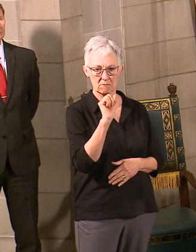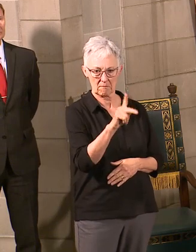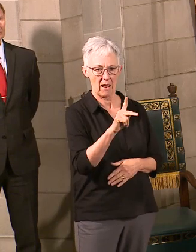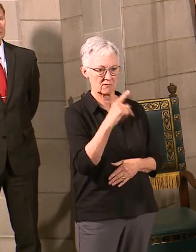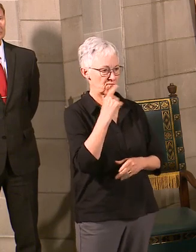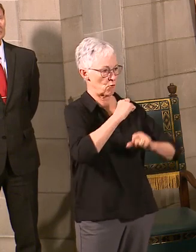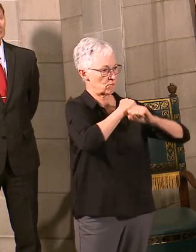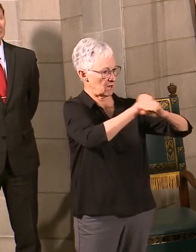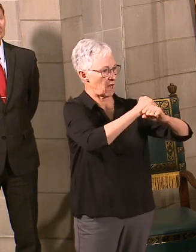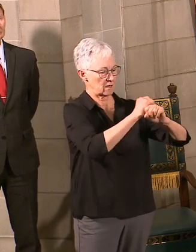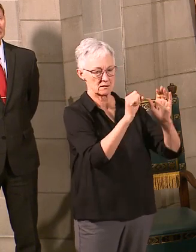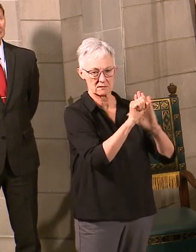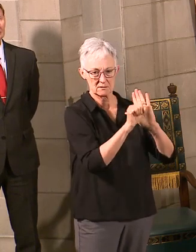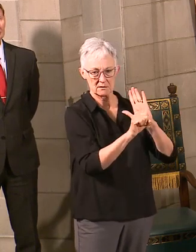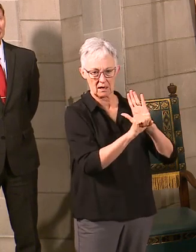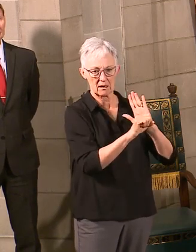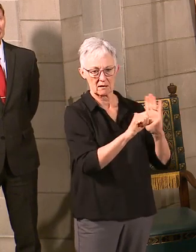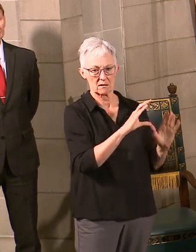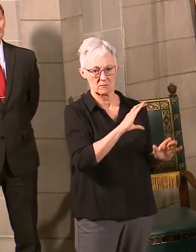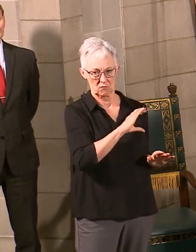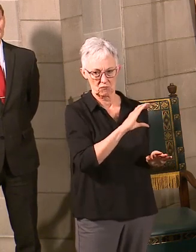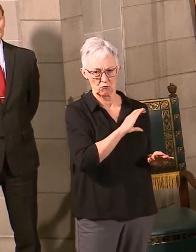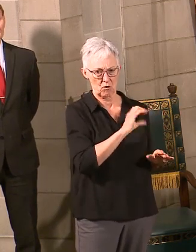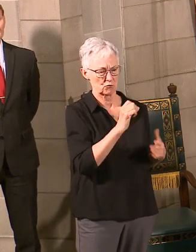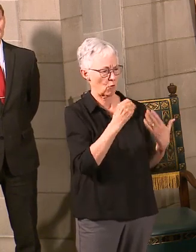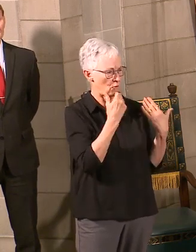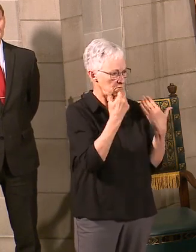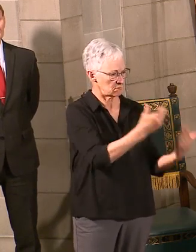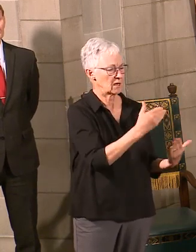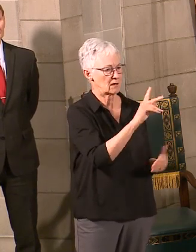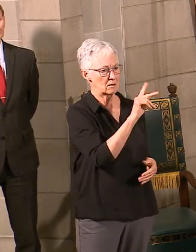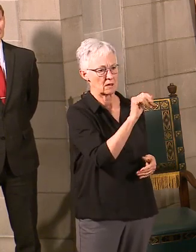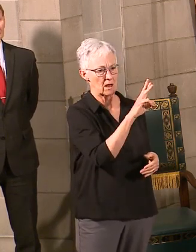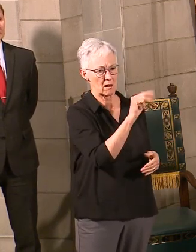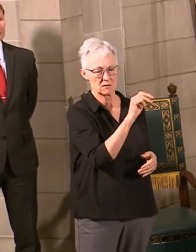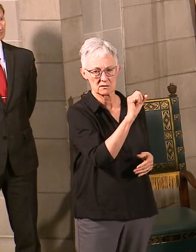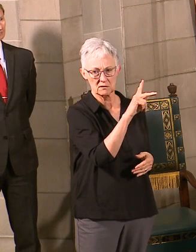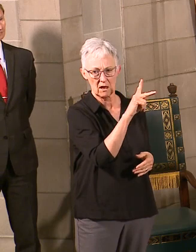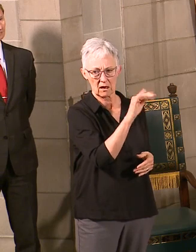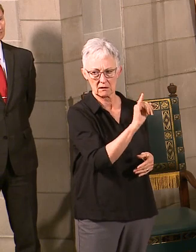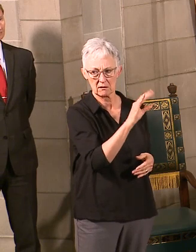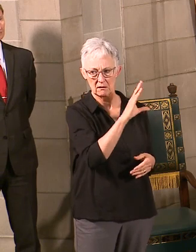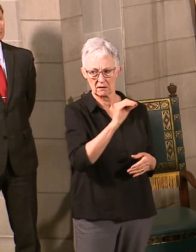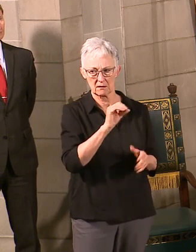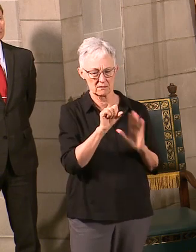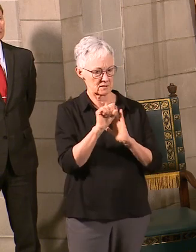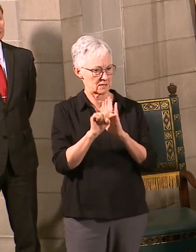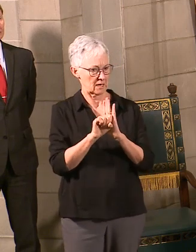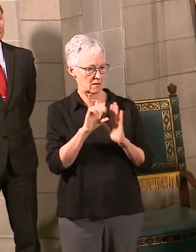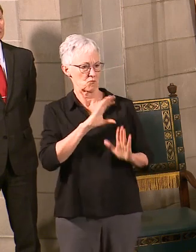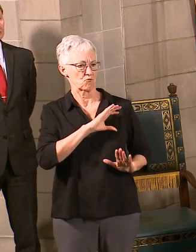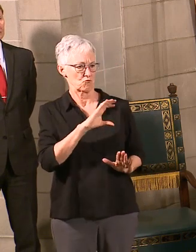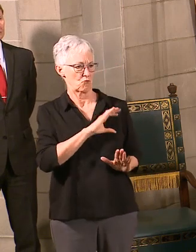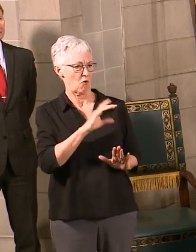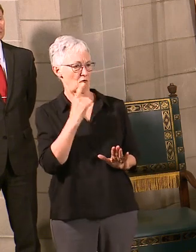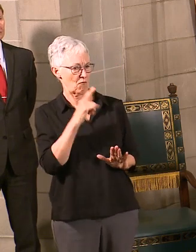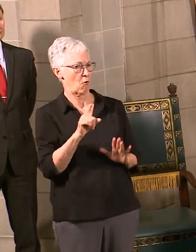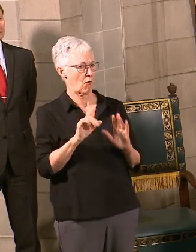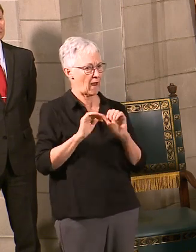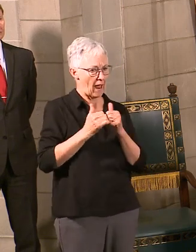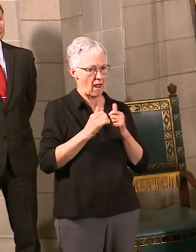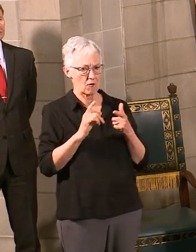say thanks to Kawasaki and Into Metal, and of course, great work by the Nebraska State Patrol, again, looking for creative and innovative ways to get their mission